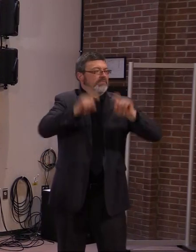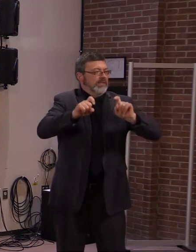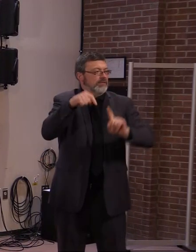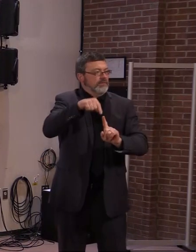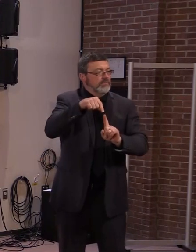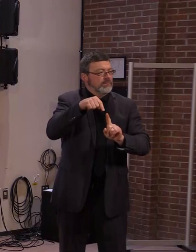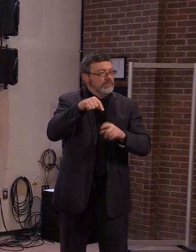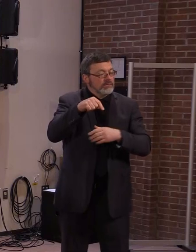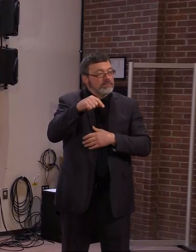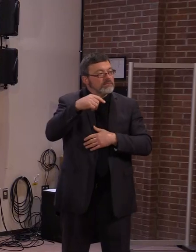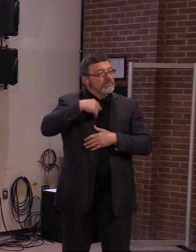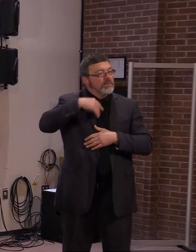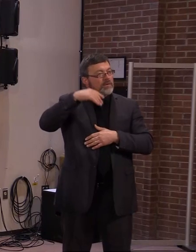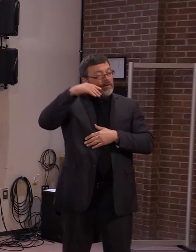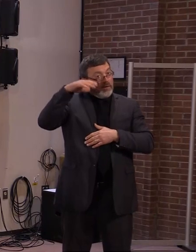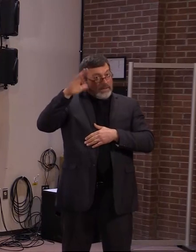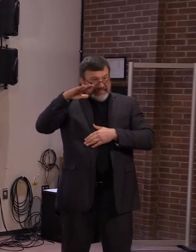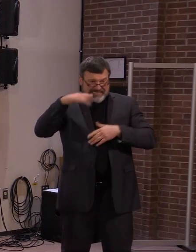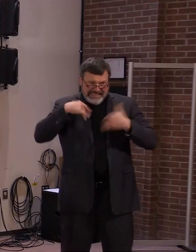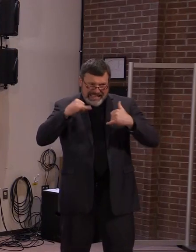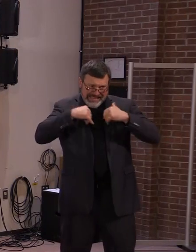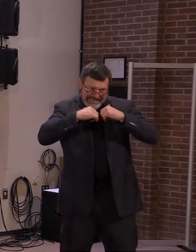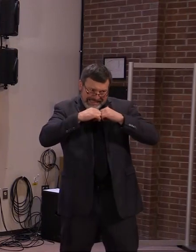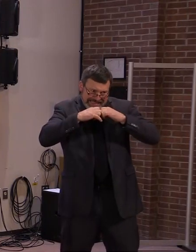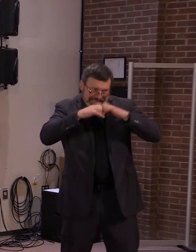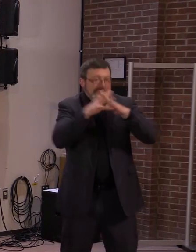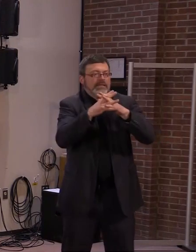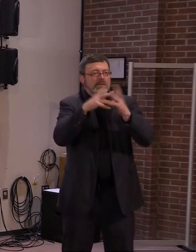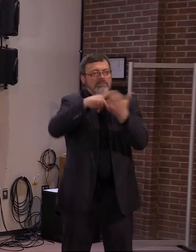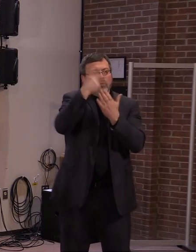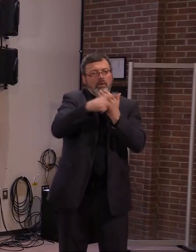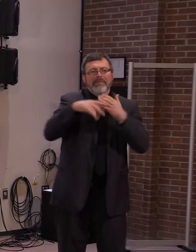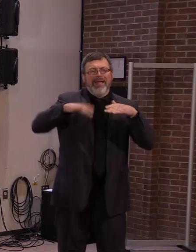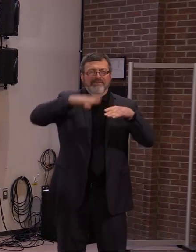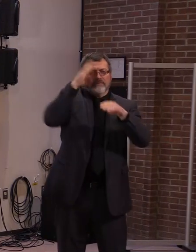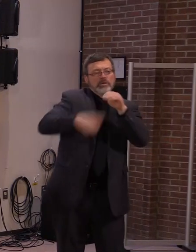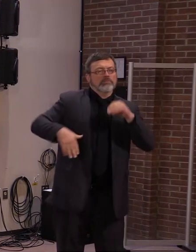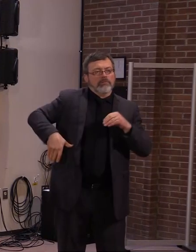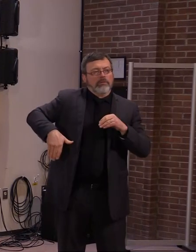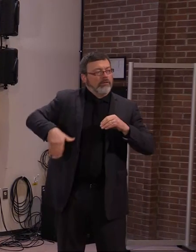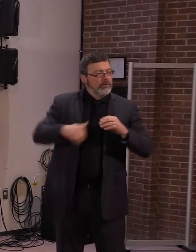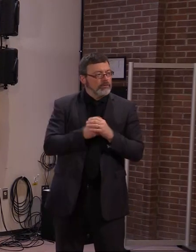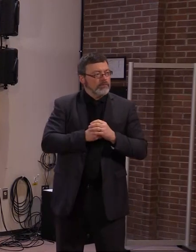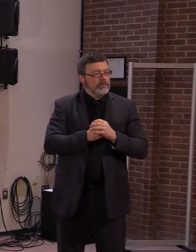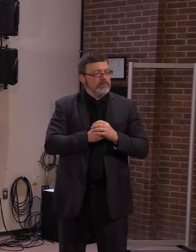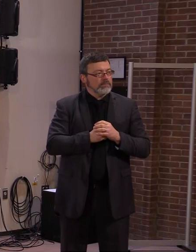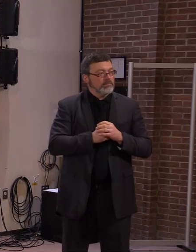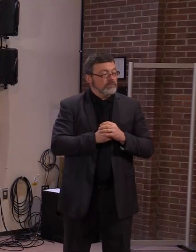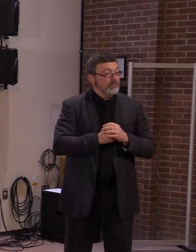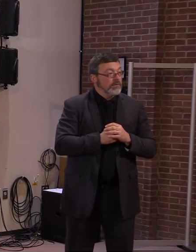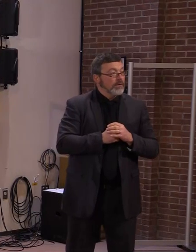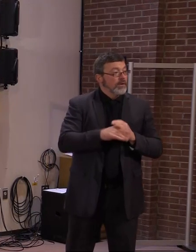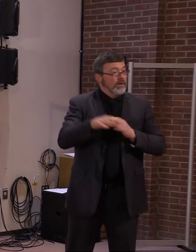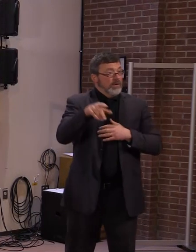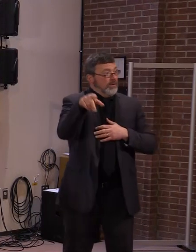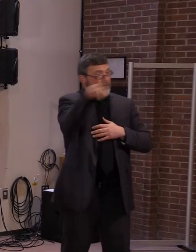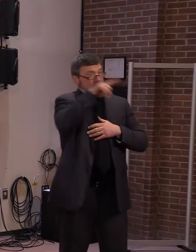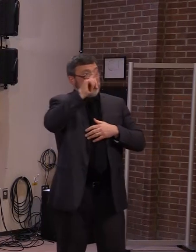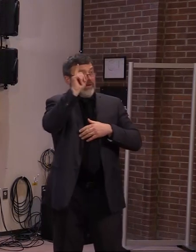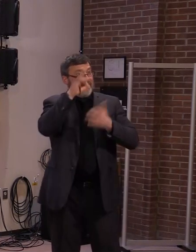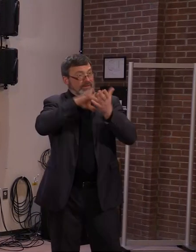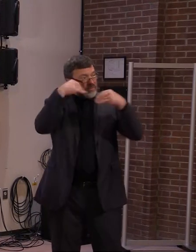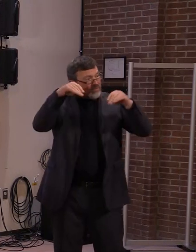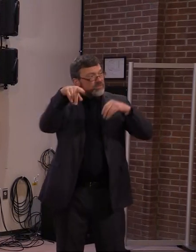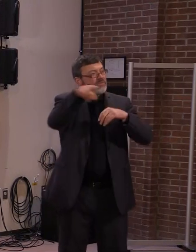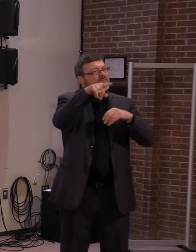well, which obviously is outside of the control of the pharmacies and the other establishments that sell these tests. But hopefully that will